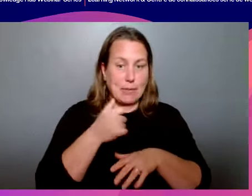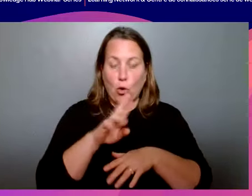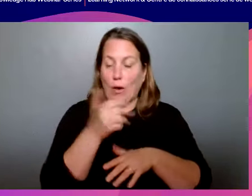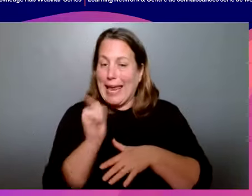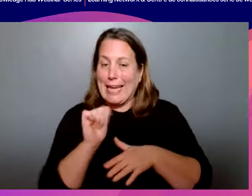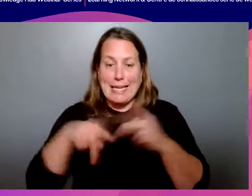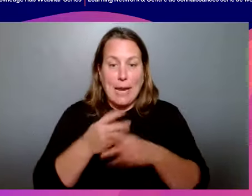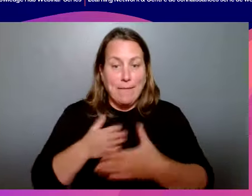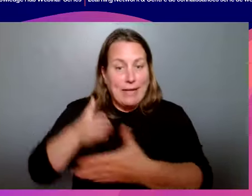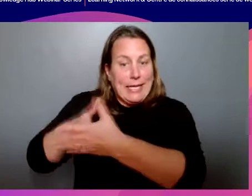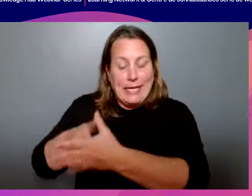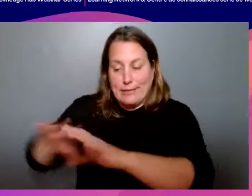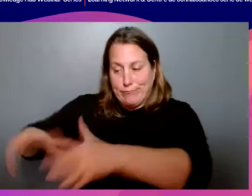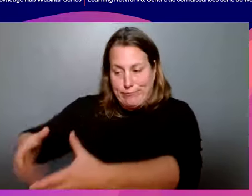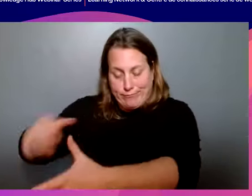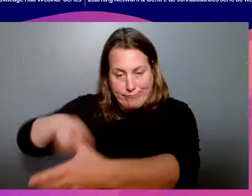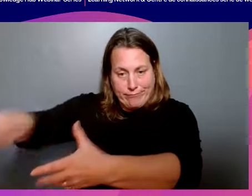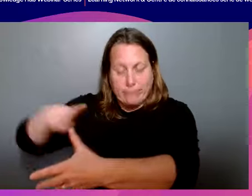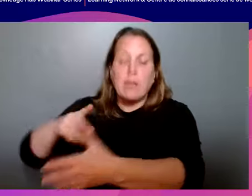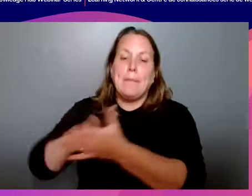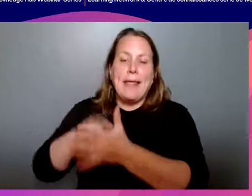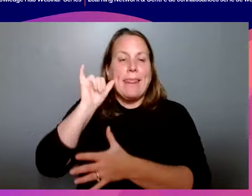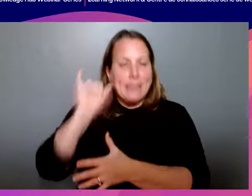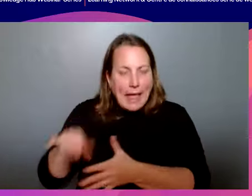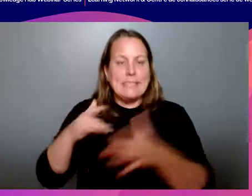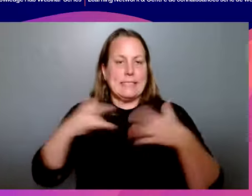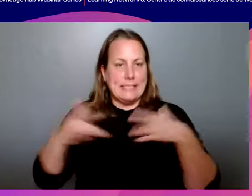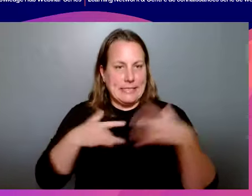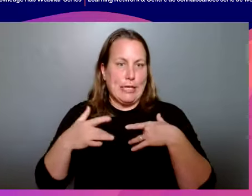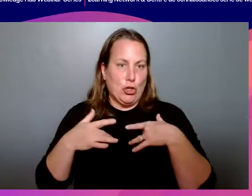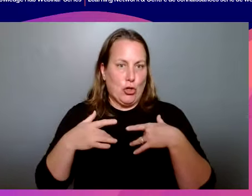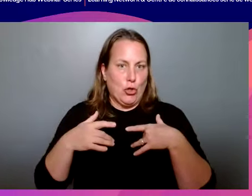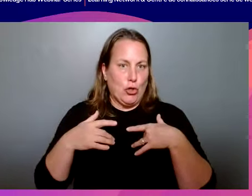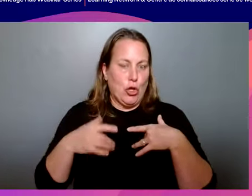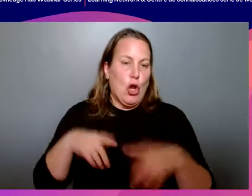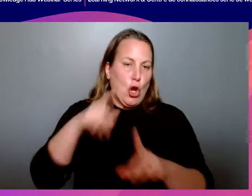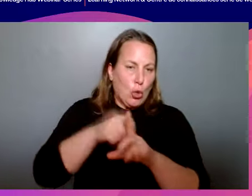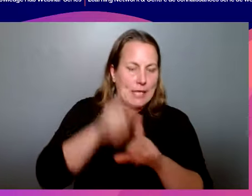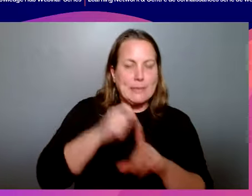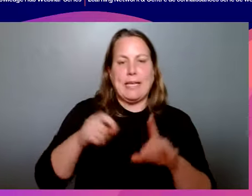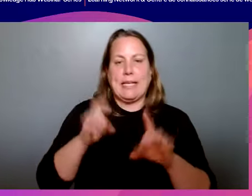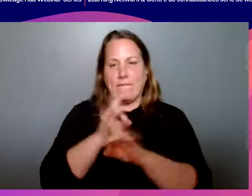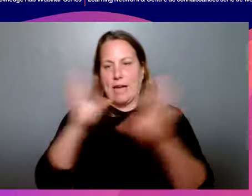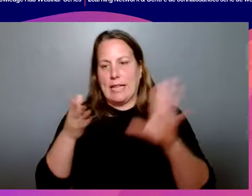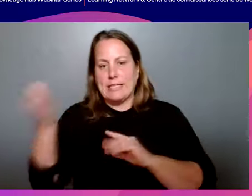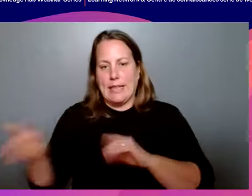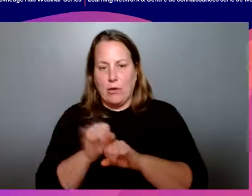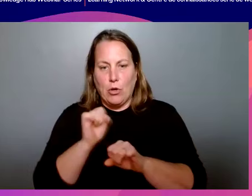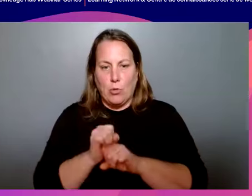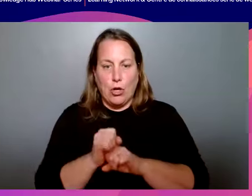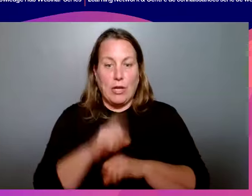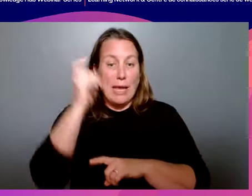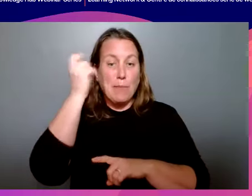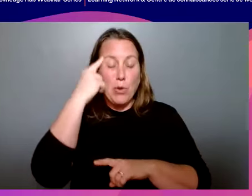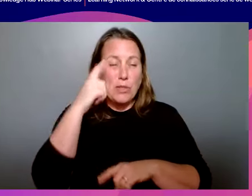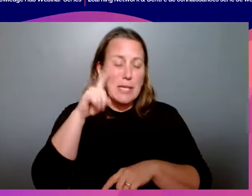2SLGBTQIA plus discrimination are considered harassment and violence at work. Employers must ensure that workplace